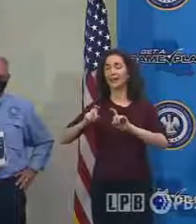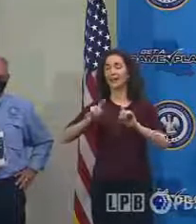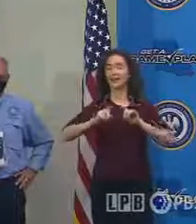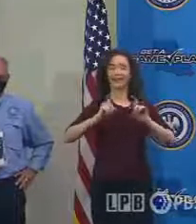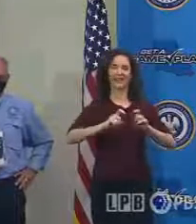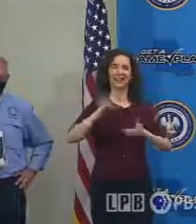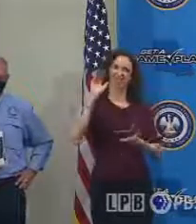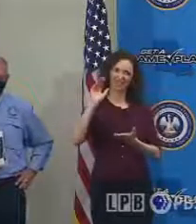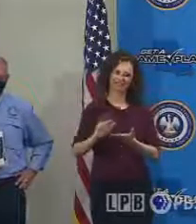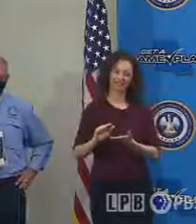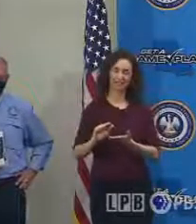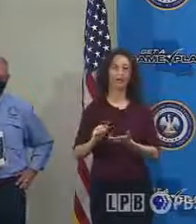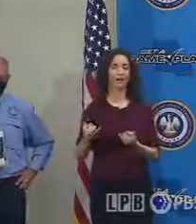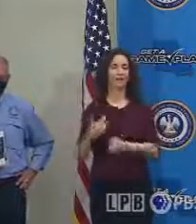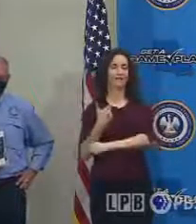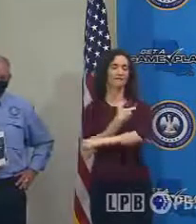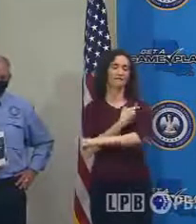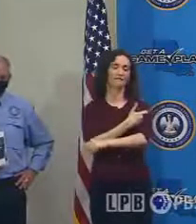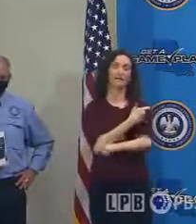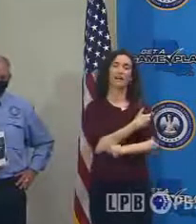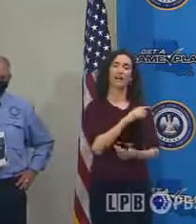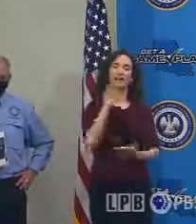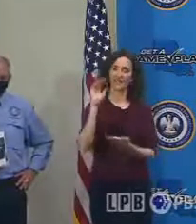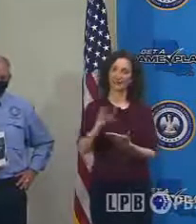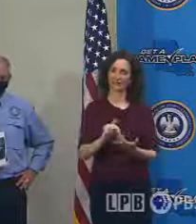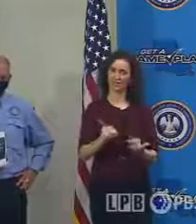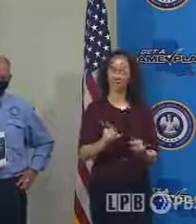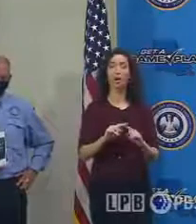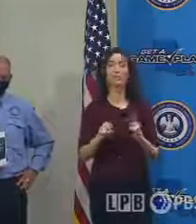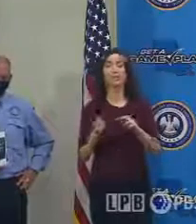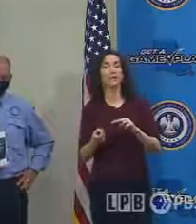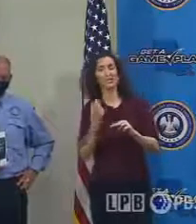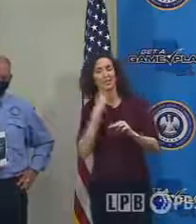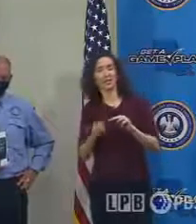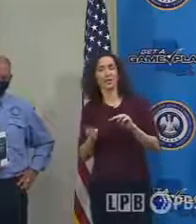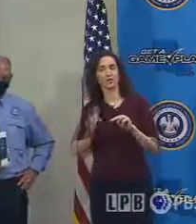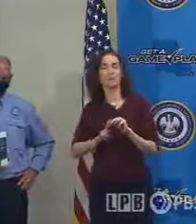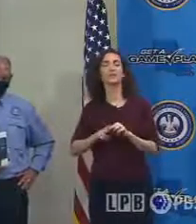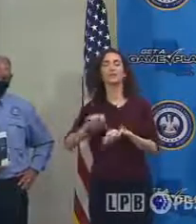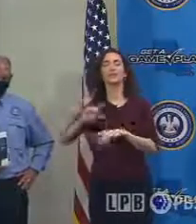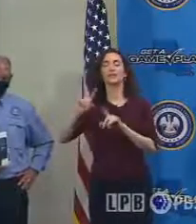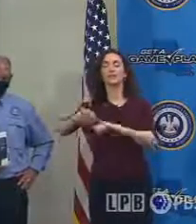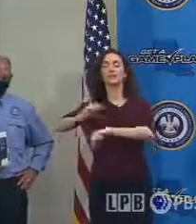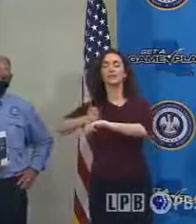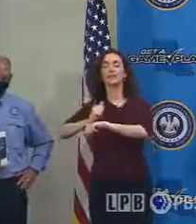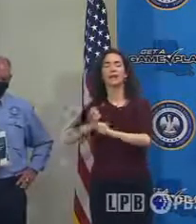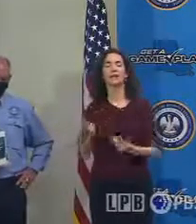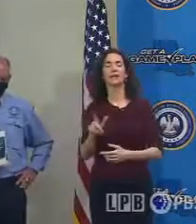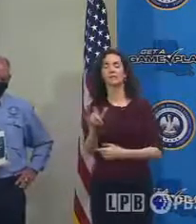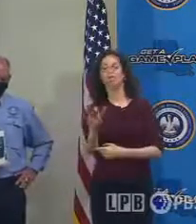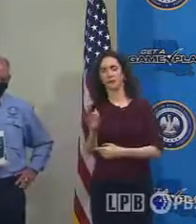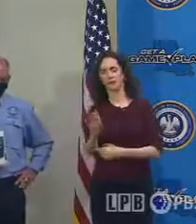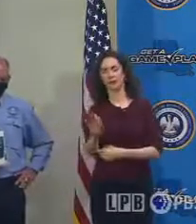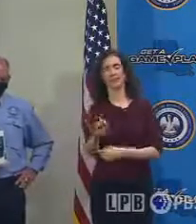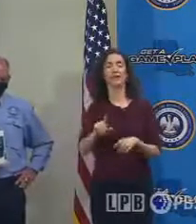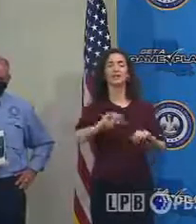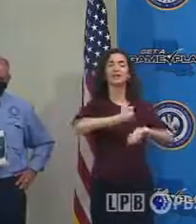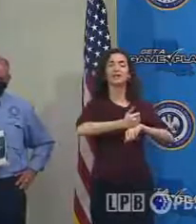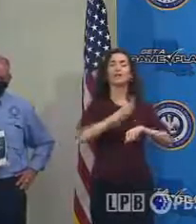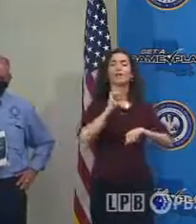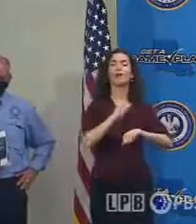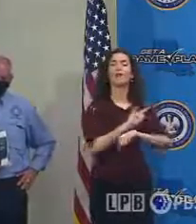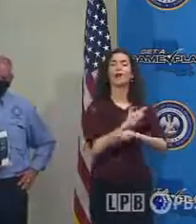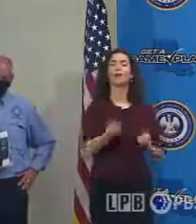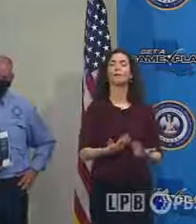and vaccination sites, but we've increased those numbers. Today we're at 29 testing sites, 15 vaccination sites, and